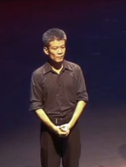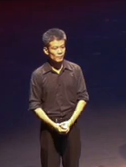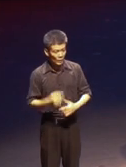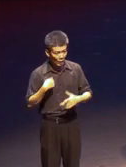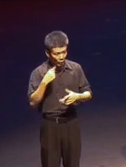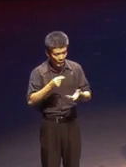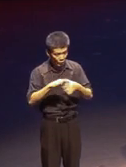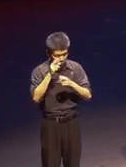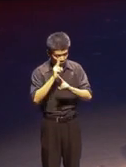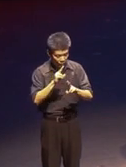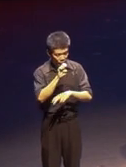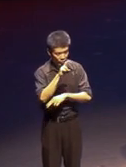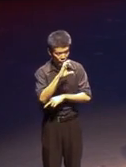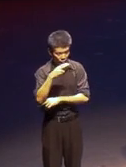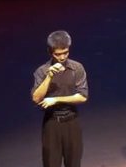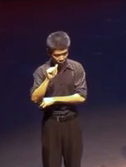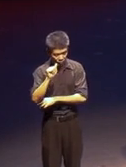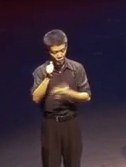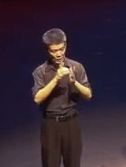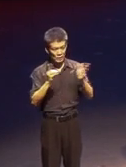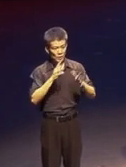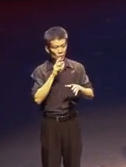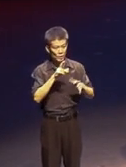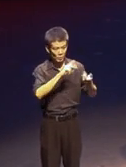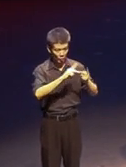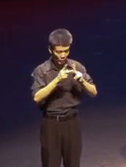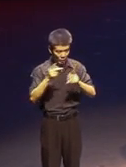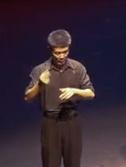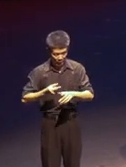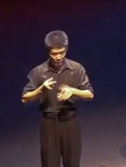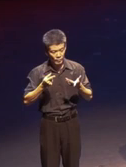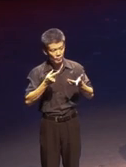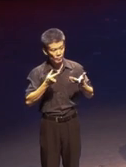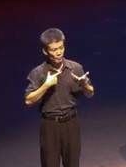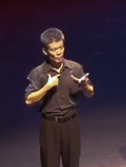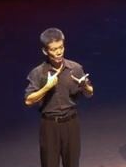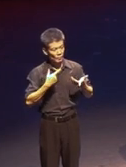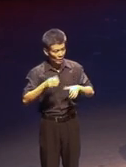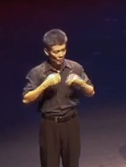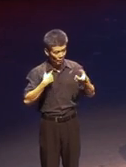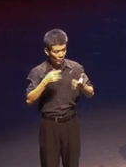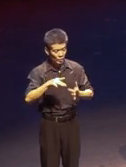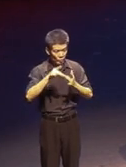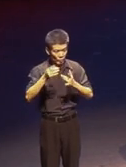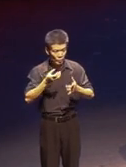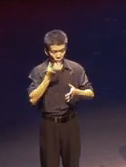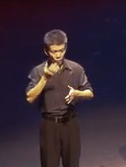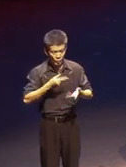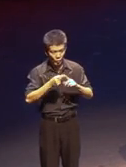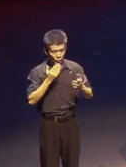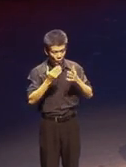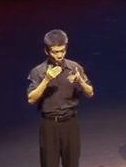So our guest of honor, Mr. Eric Chua, distinguished speakers, partners, and guests, I would like to extend also a special welcome to our